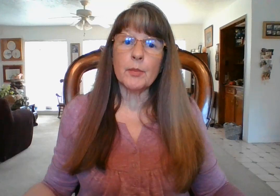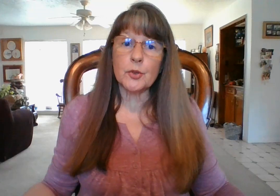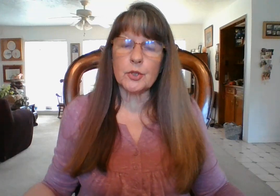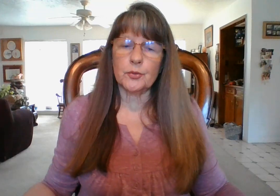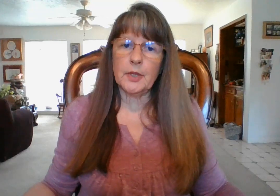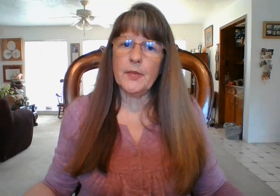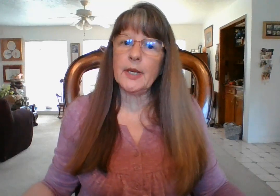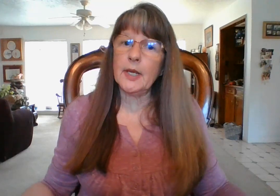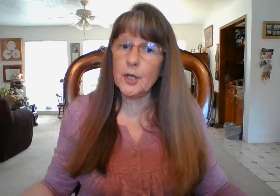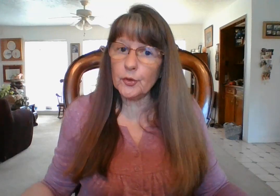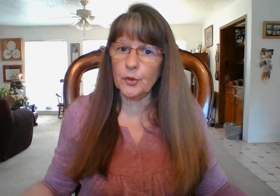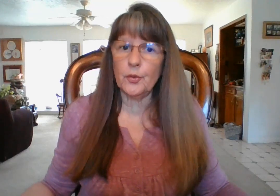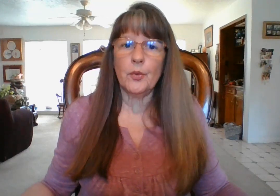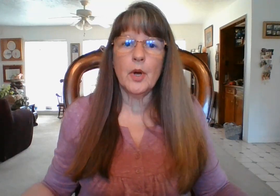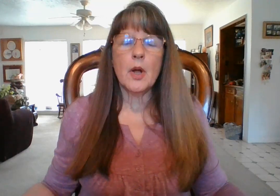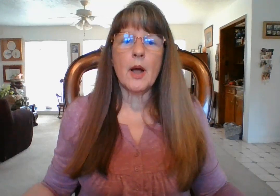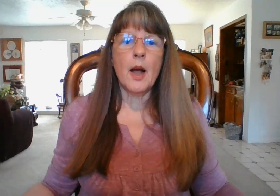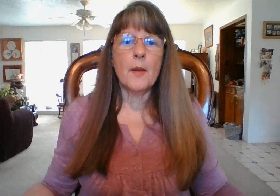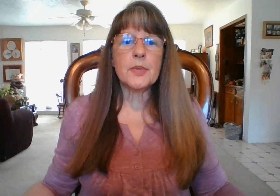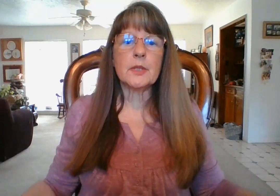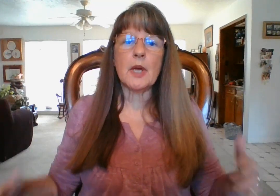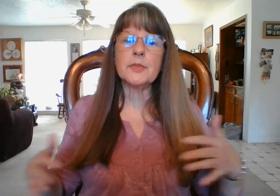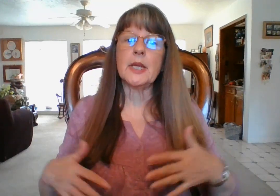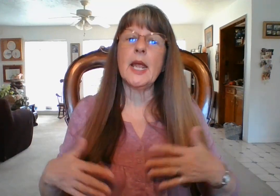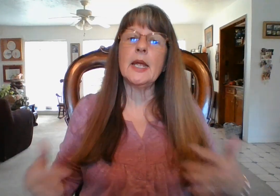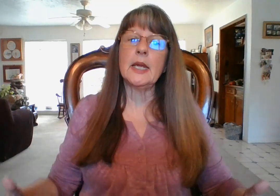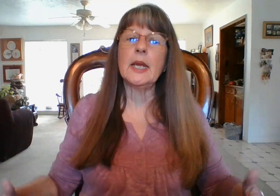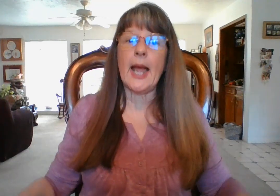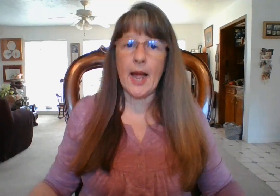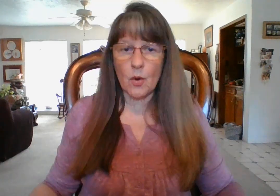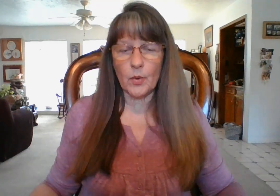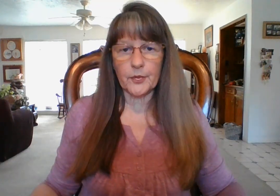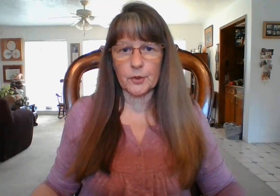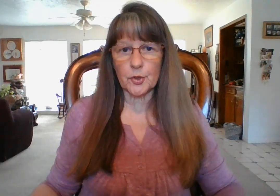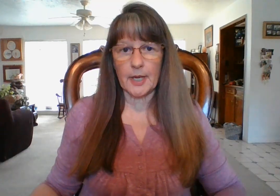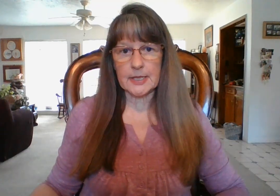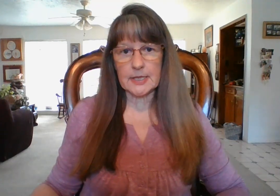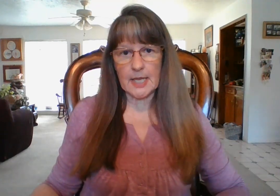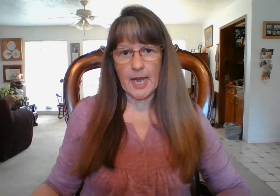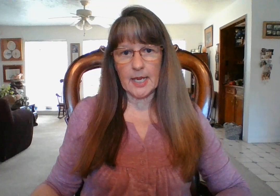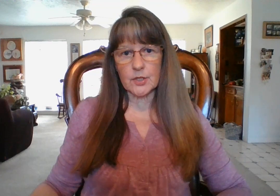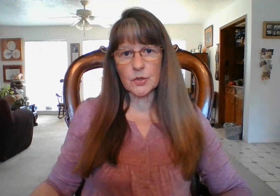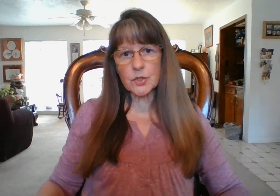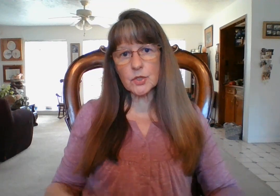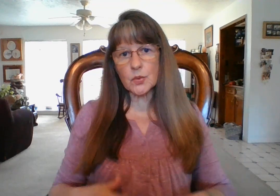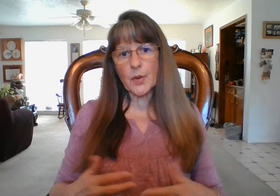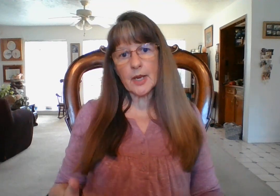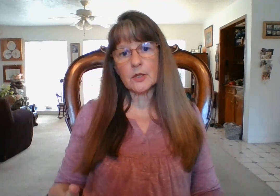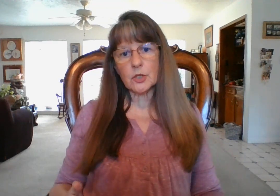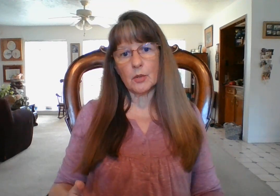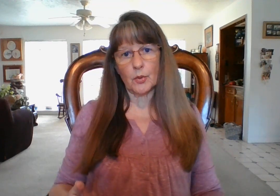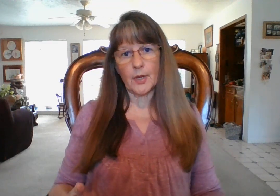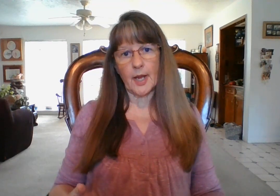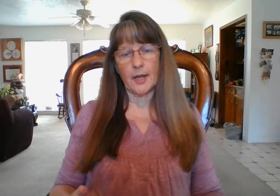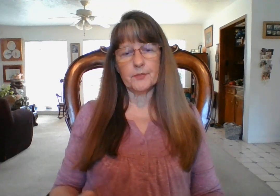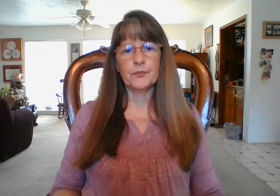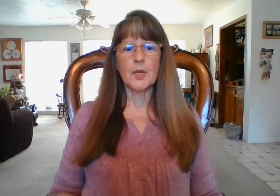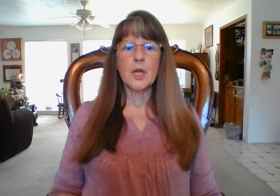nonverbal children, they can hear you, but sometimes they can't get out what they're trying to say. And so, this is a way to communicate.